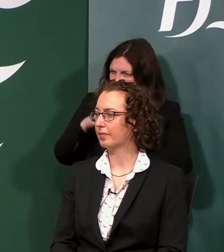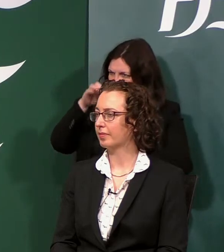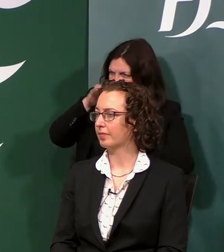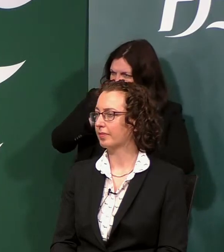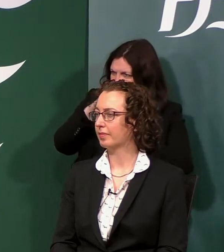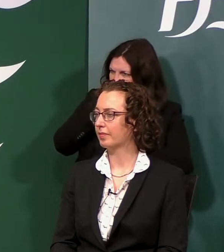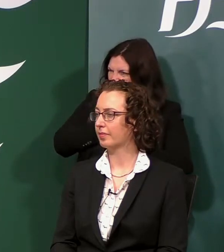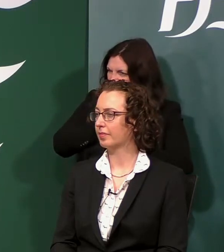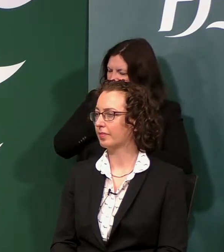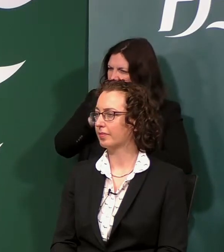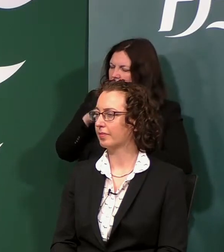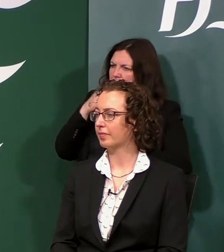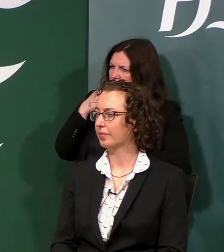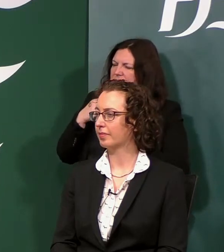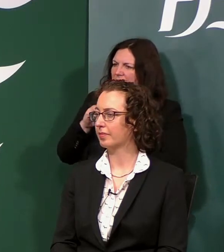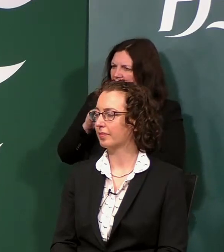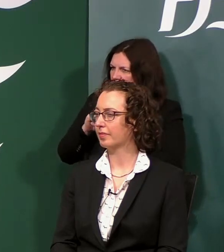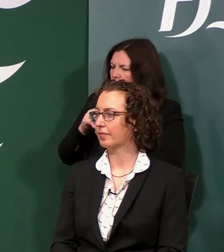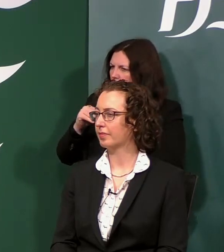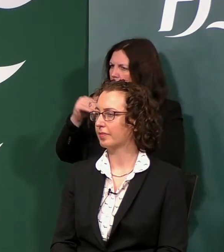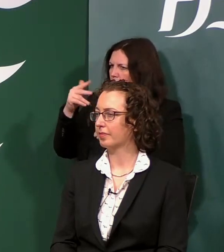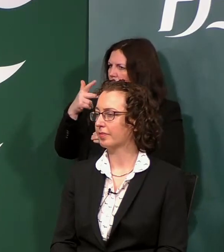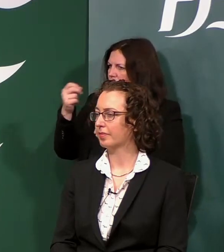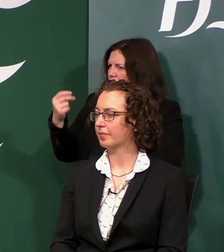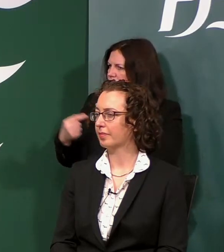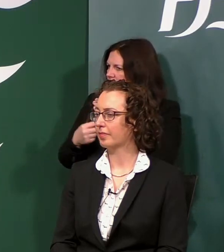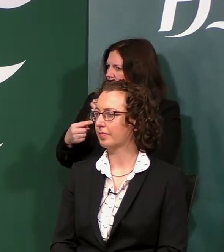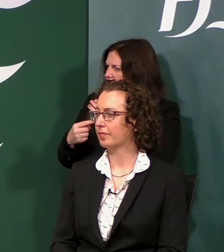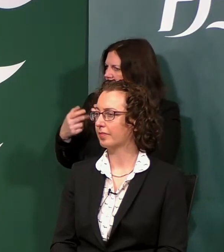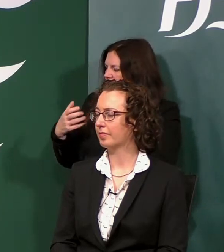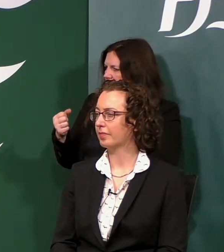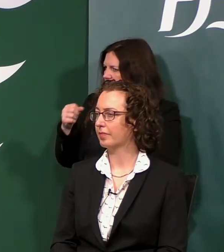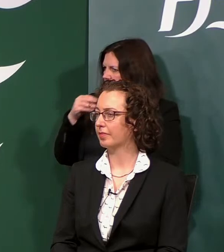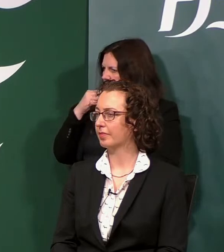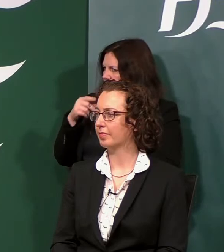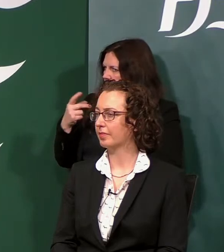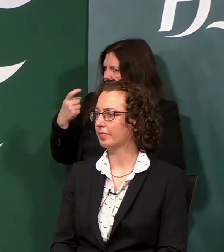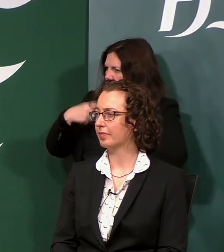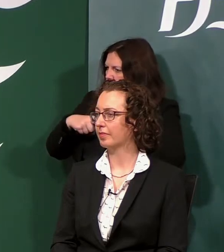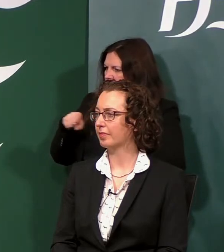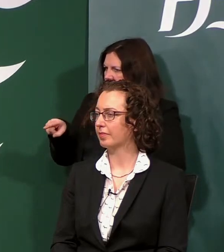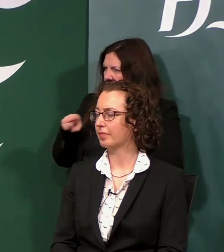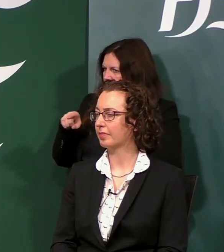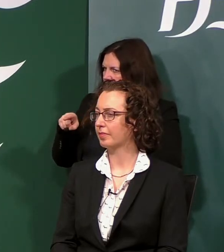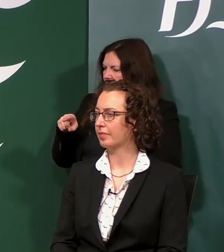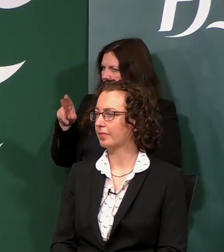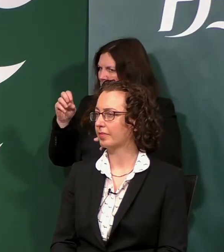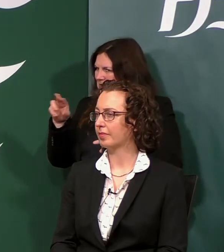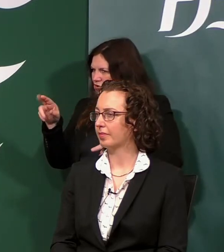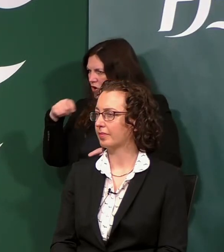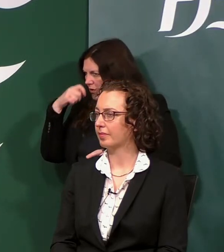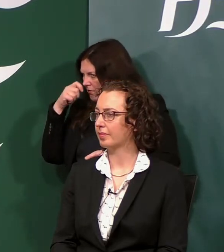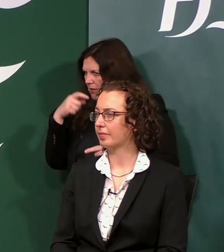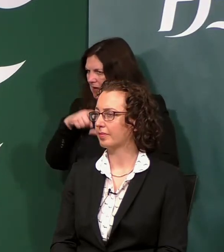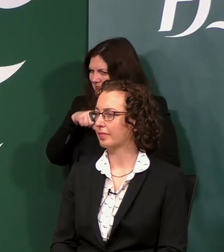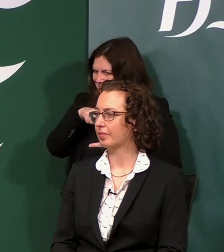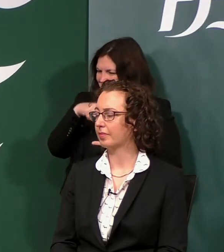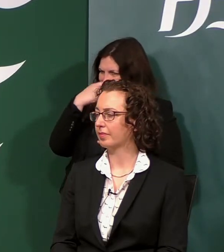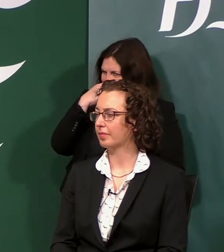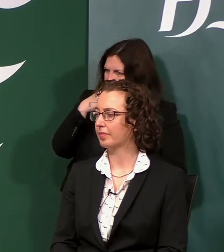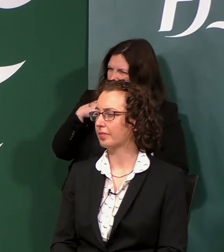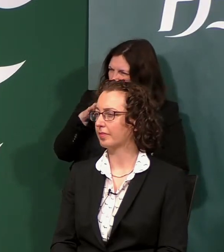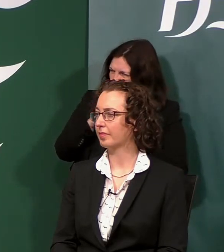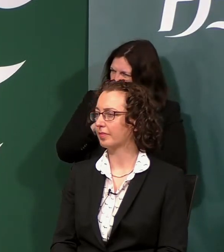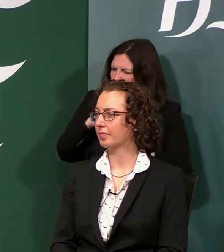in early January. We have some measures that we're taking in the background. What we're doing on that is we're working with our colleagues in the department to look at what our options are around how testing is used,